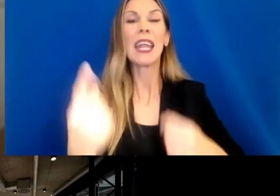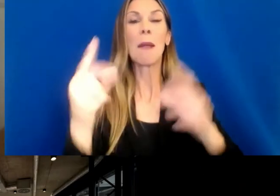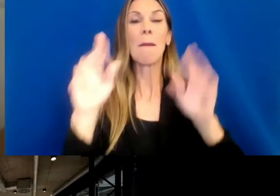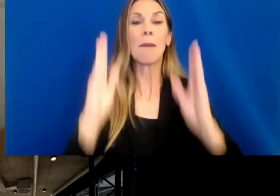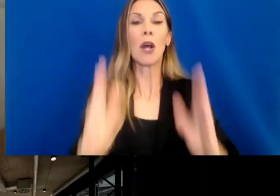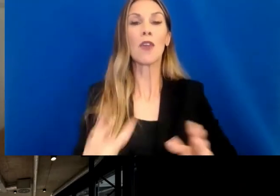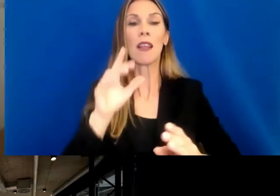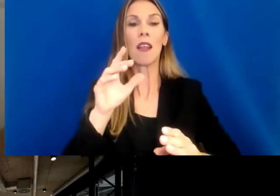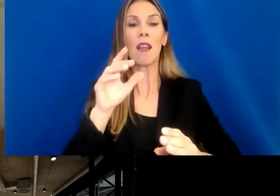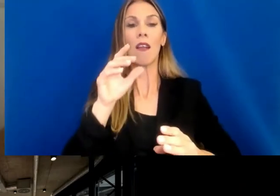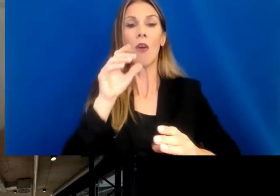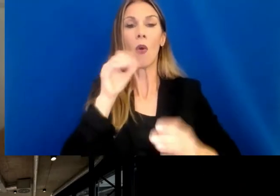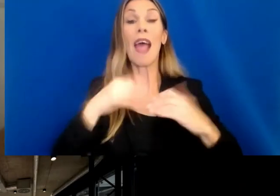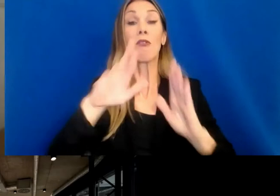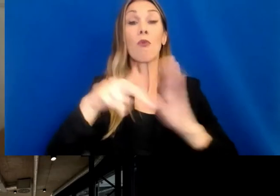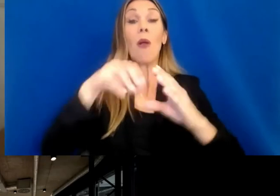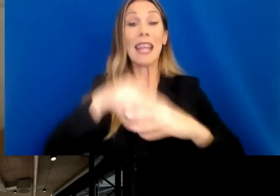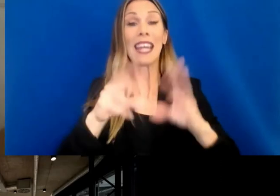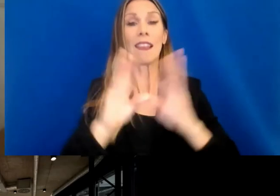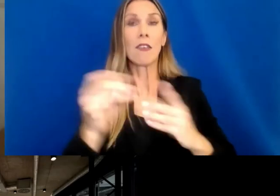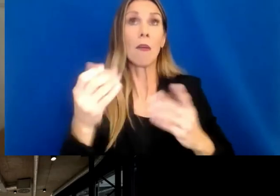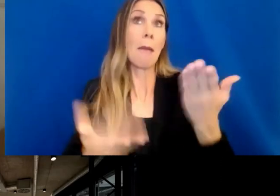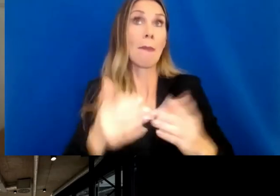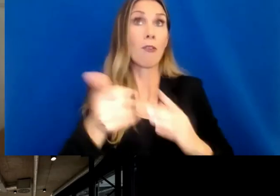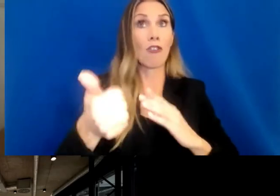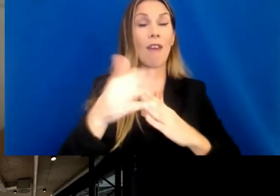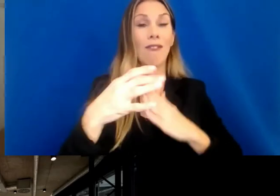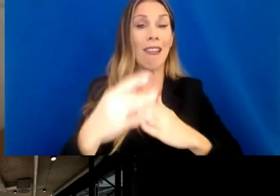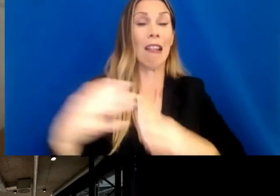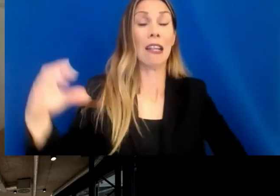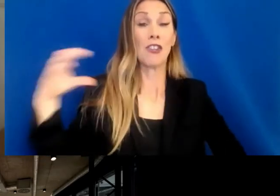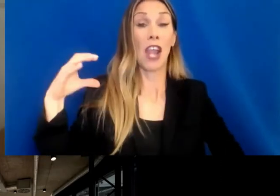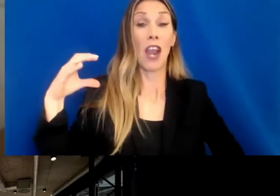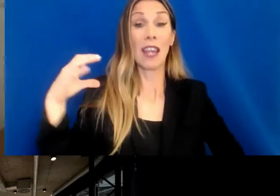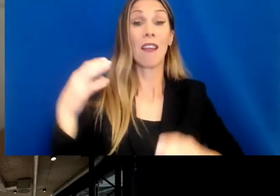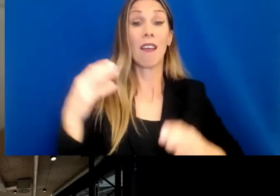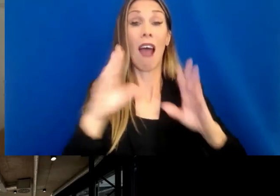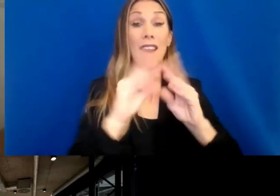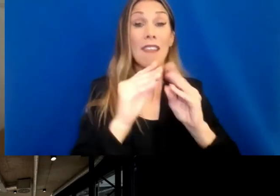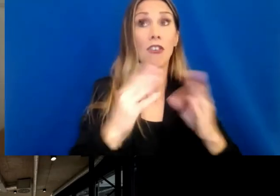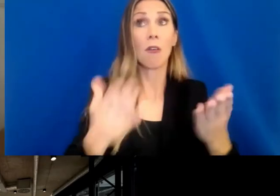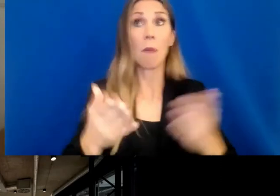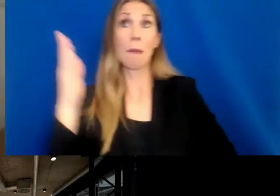in a session, whether you're chairing a session, presenting a paper,